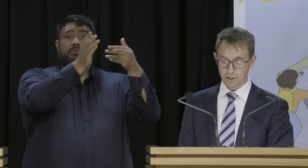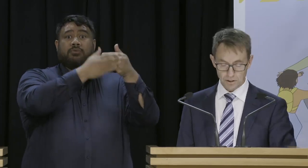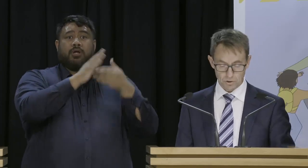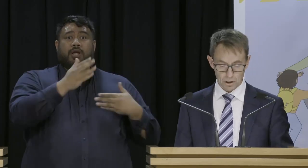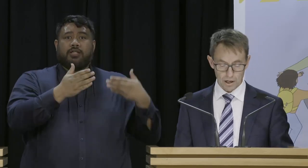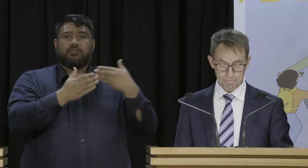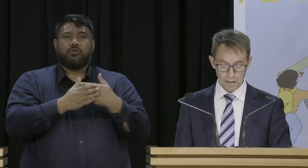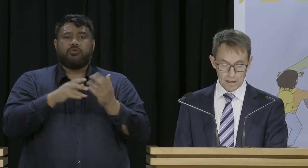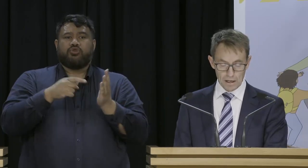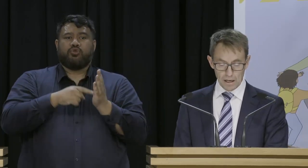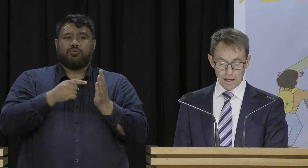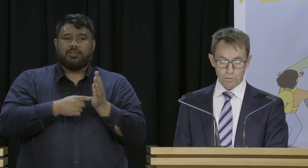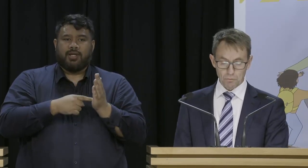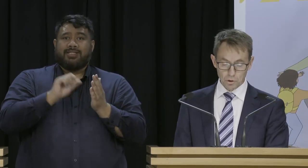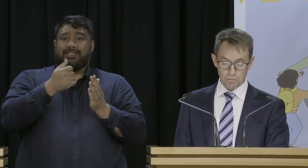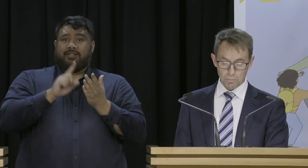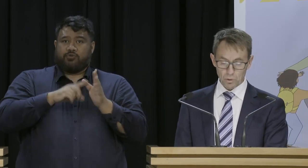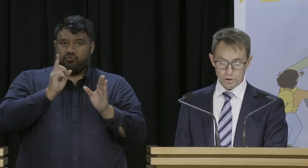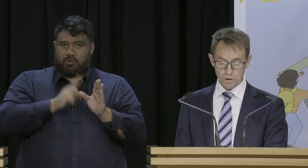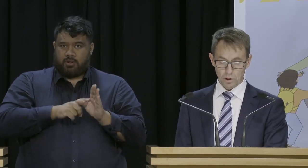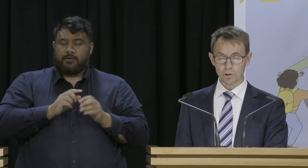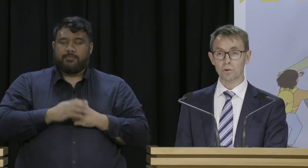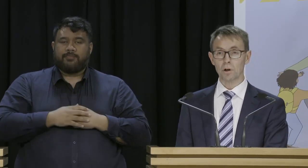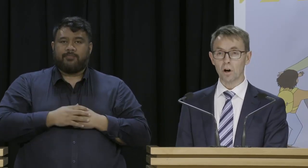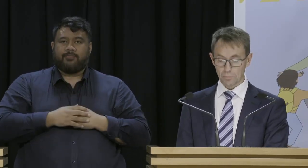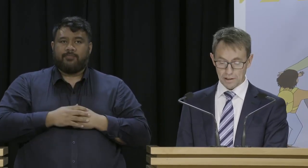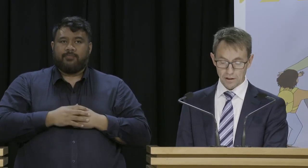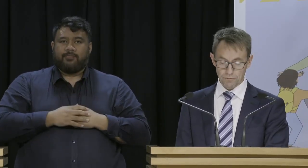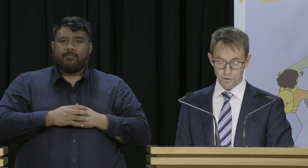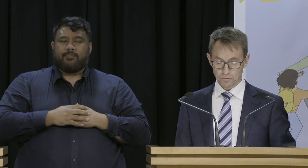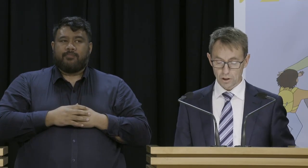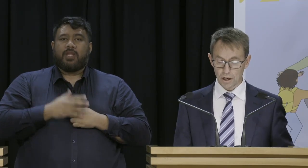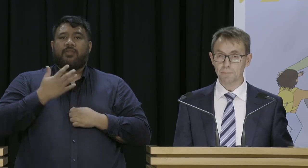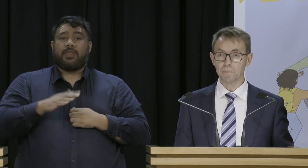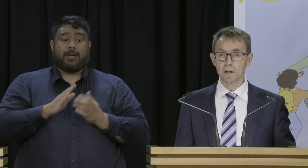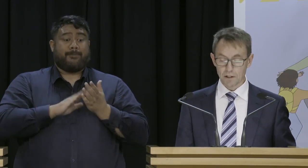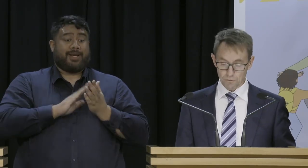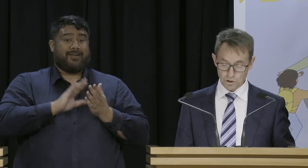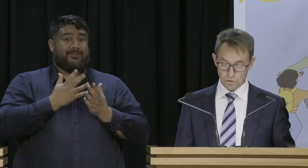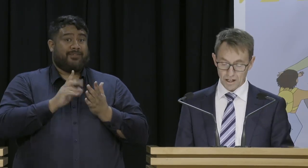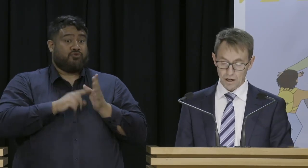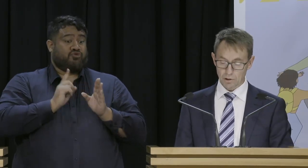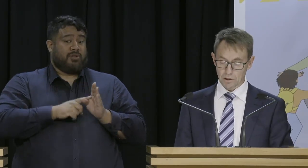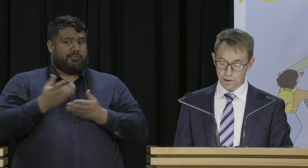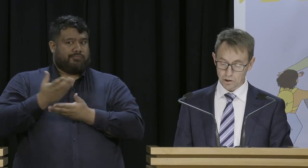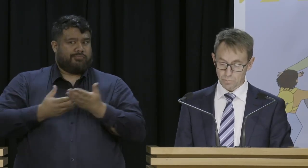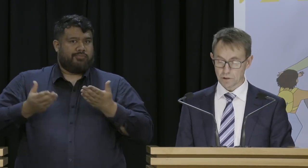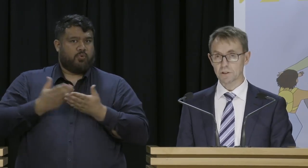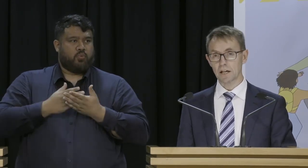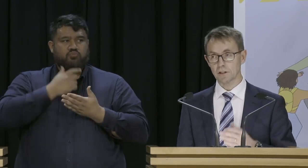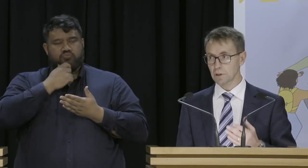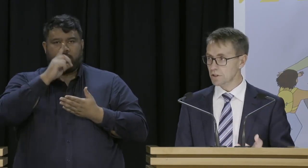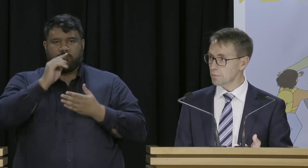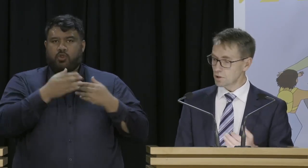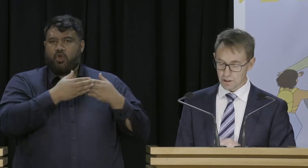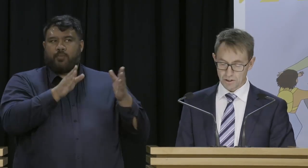Tuesday the 6th of July, and a review of the pause will occur on Monday the 5th of July, and officials are currently looking at options,